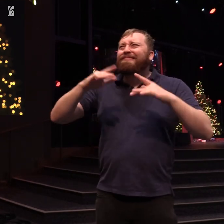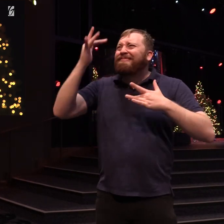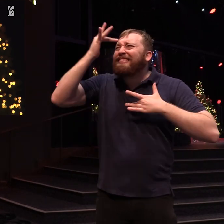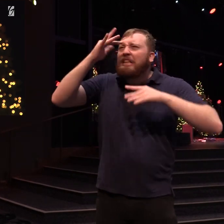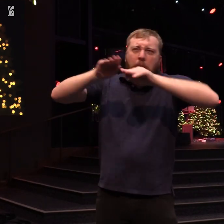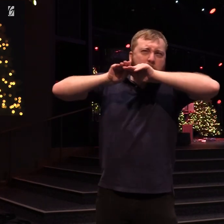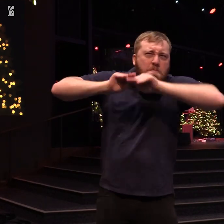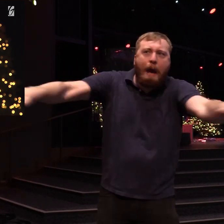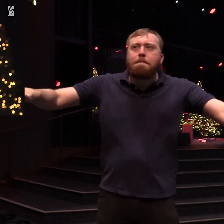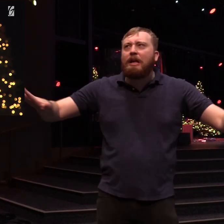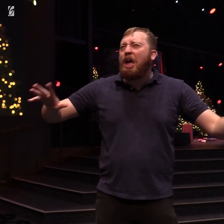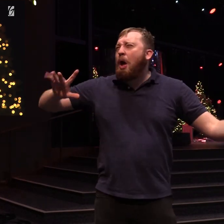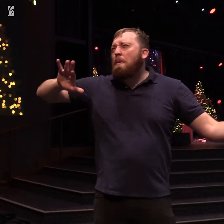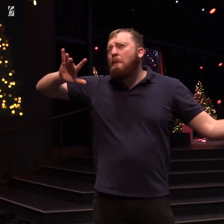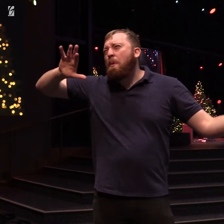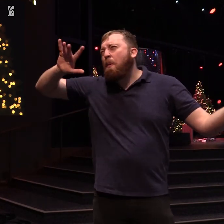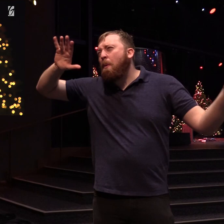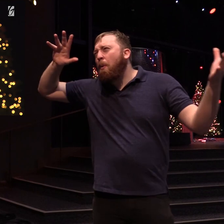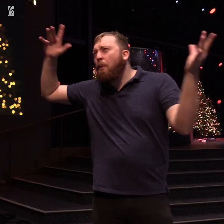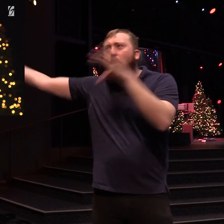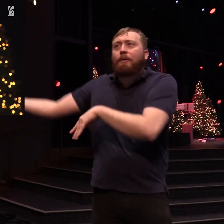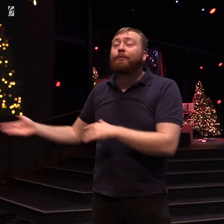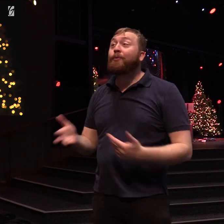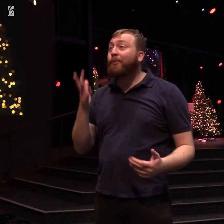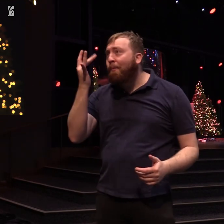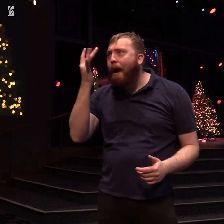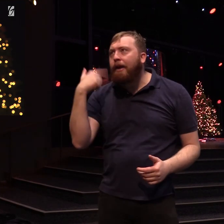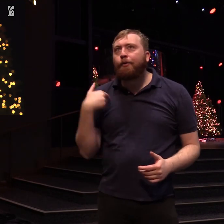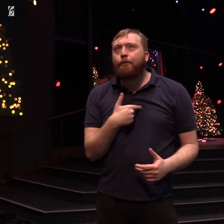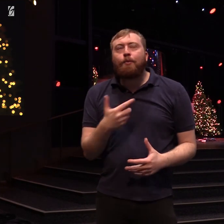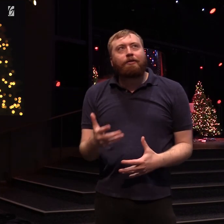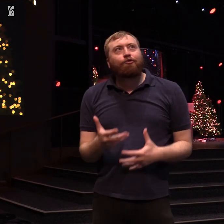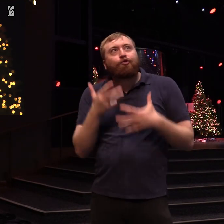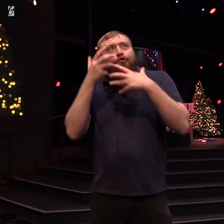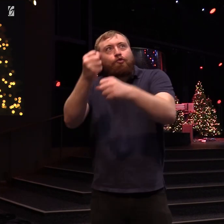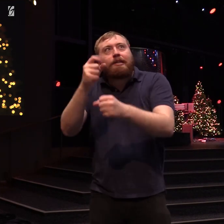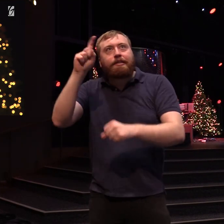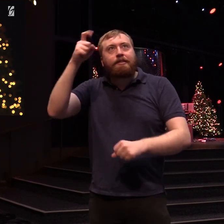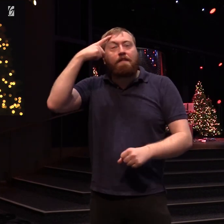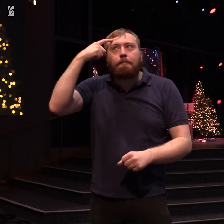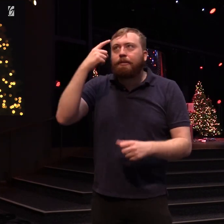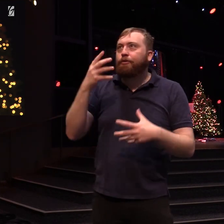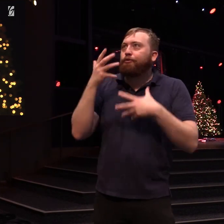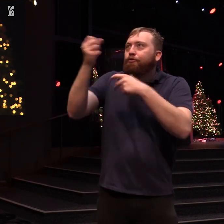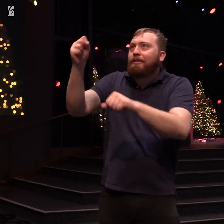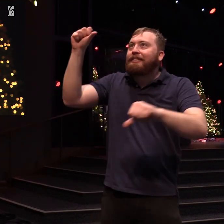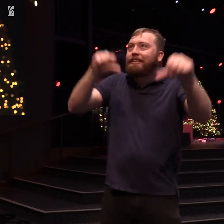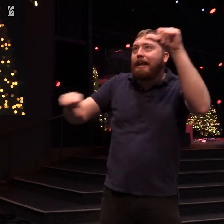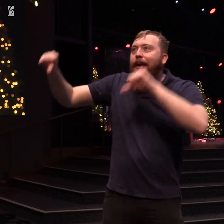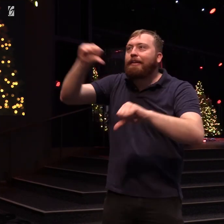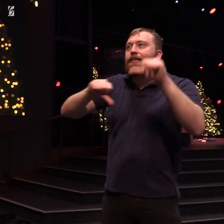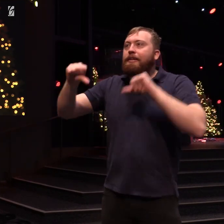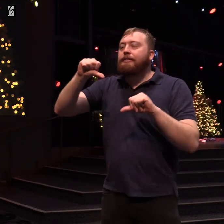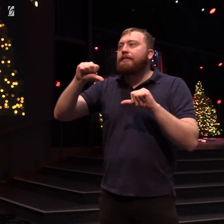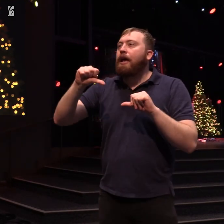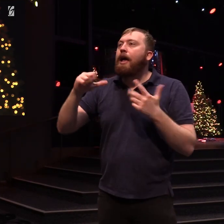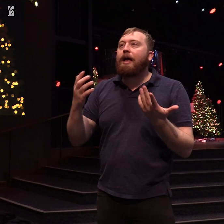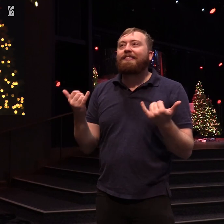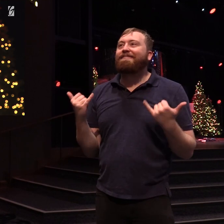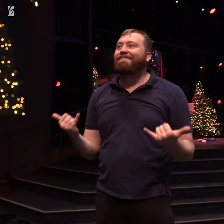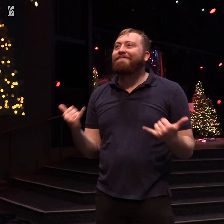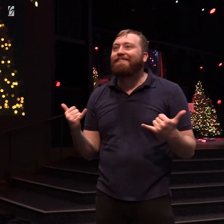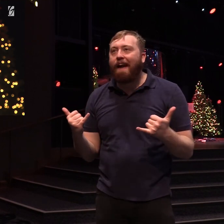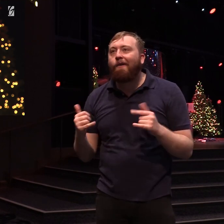control because we have placed our trust in governments and scientists. And we're being reminded that